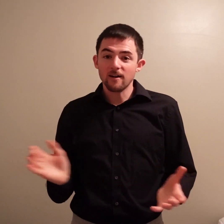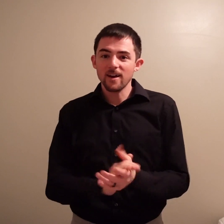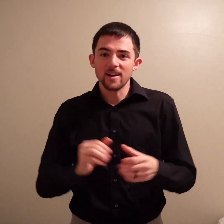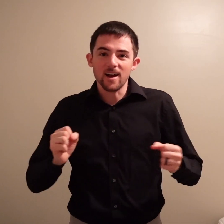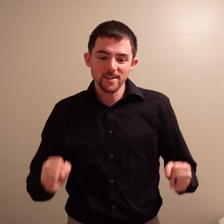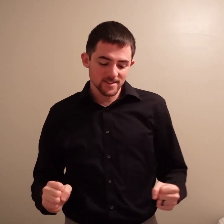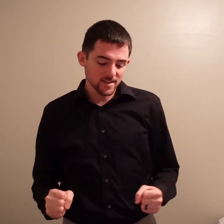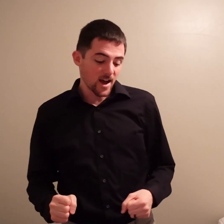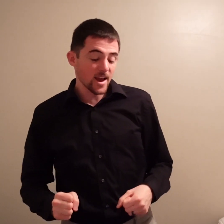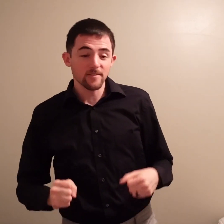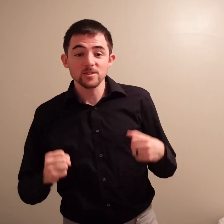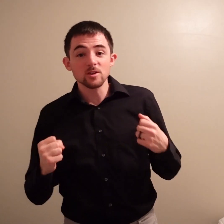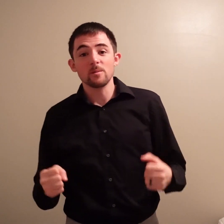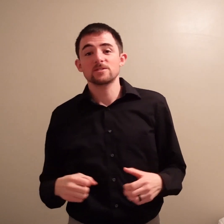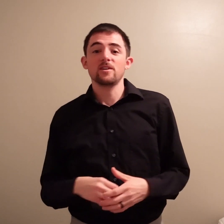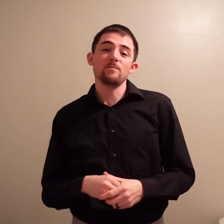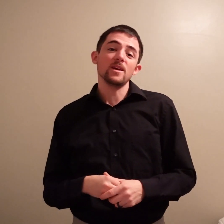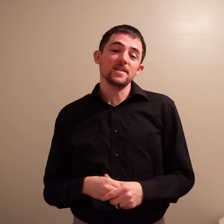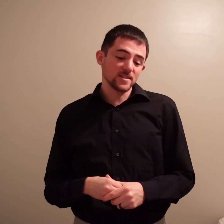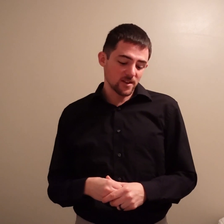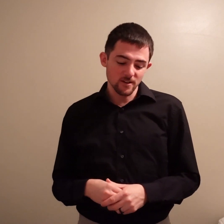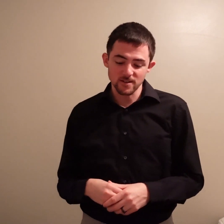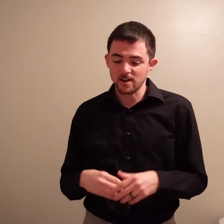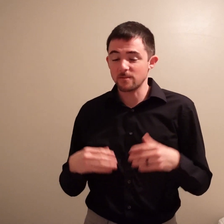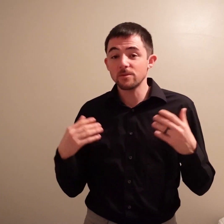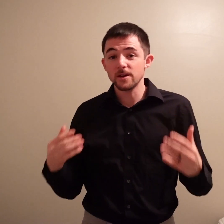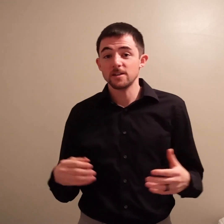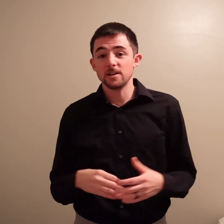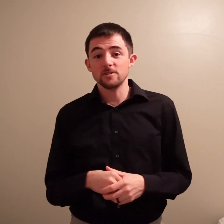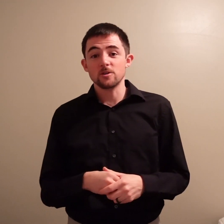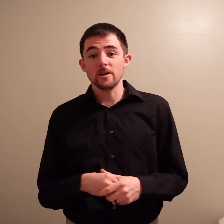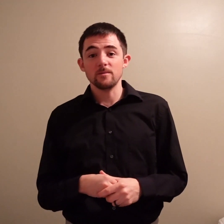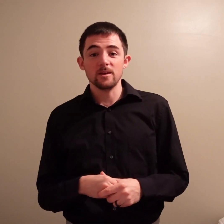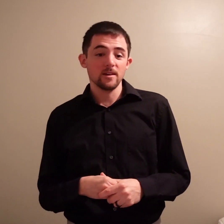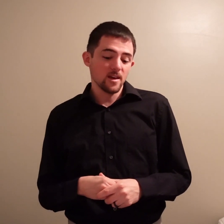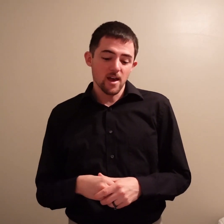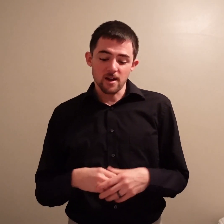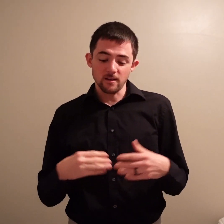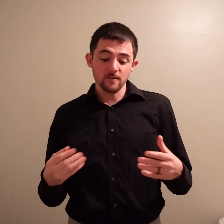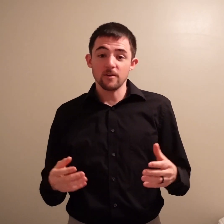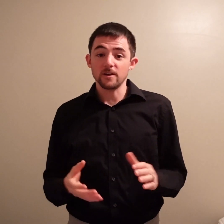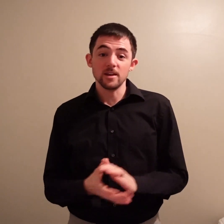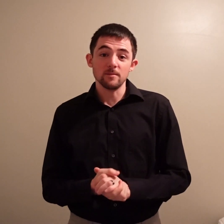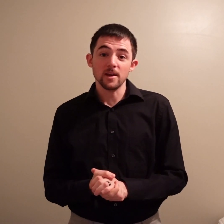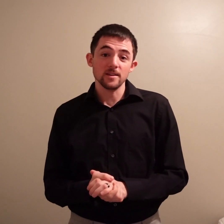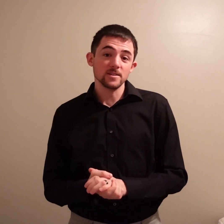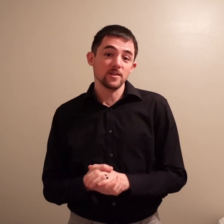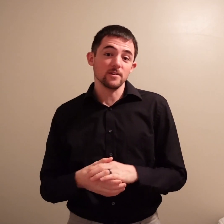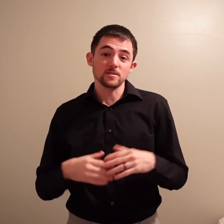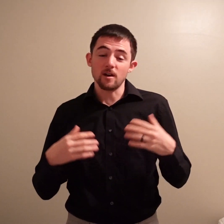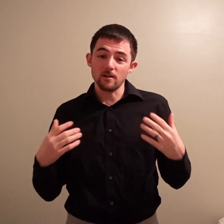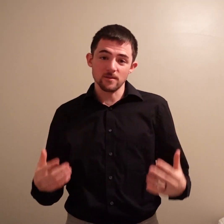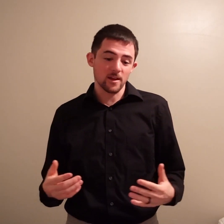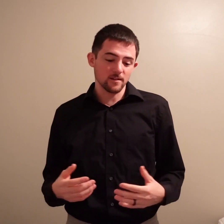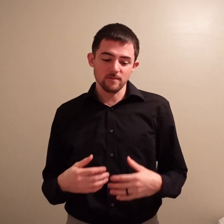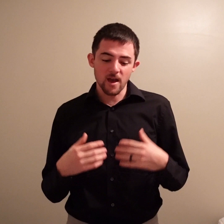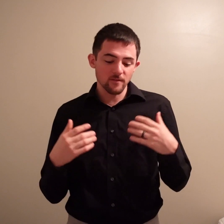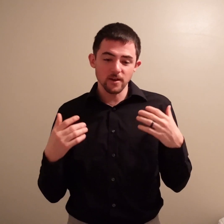Alright guys, I have so much fun making these videos and I appreciate you joining me, and I look forward to keep making these videos like every